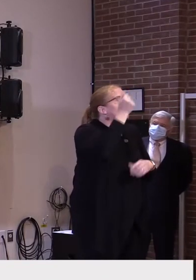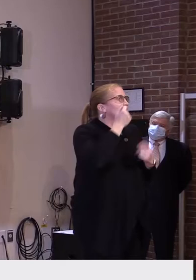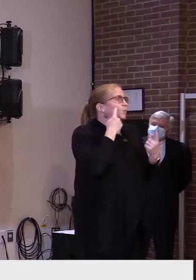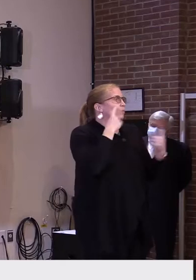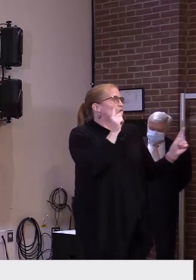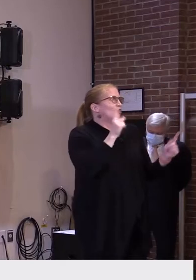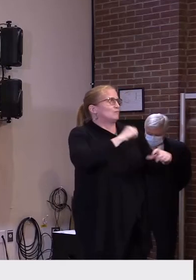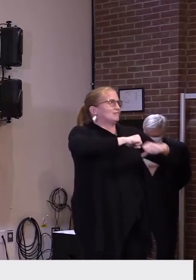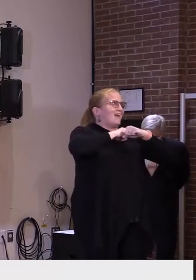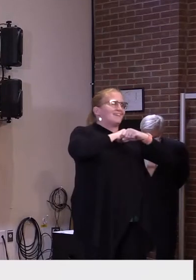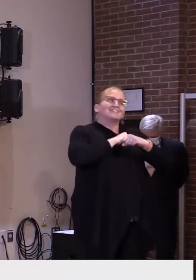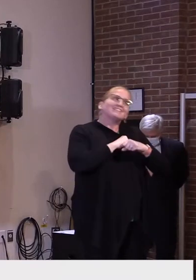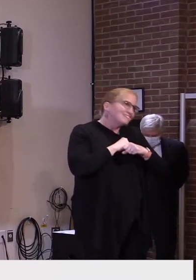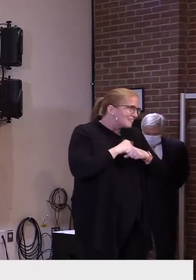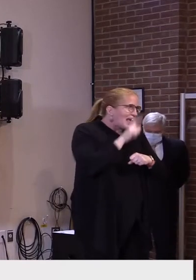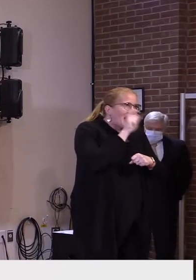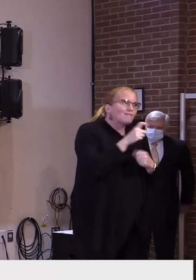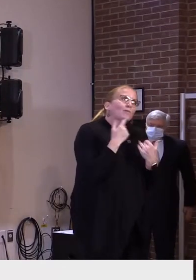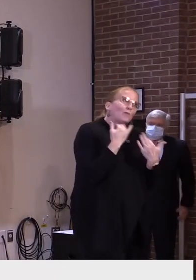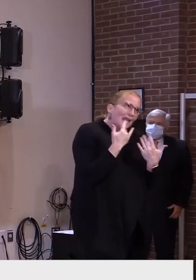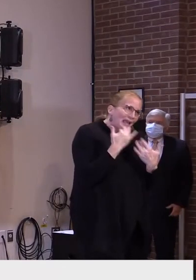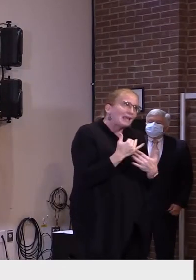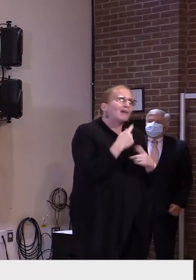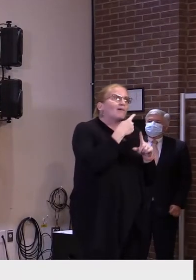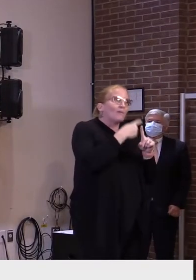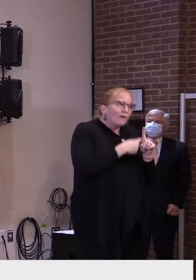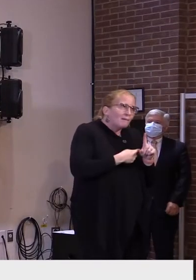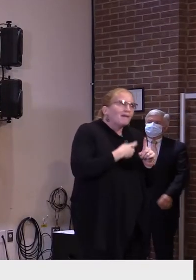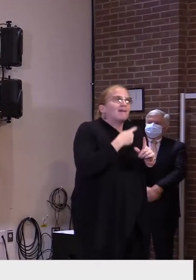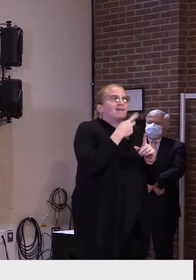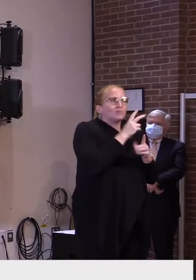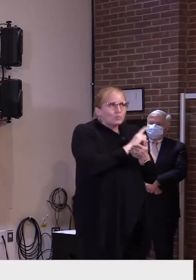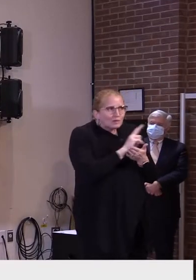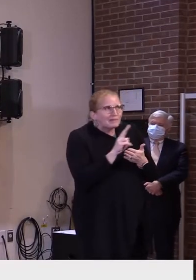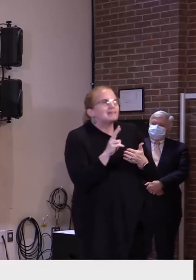get protected in time for your gatherings and celebrations.